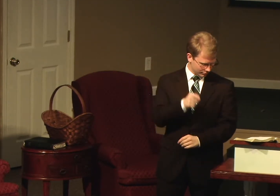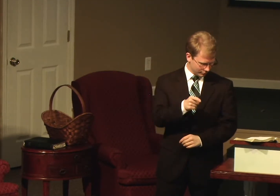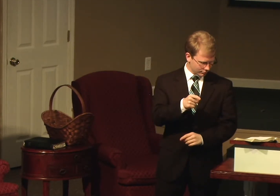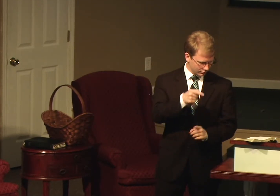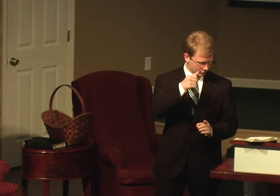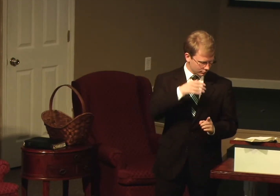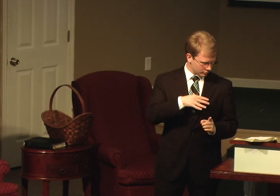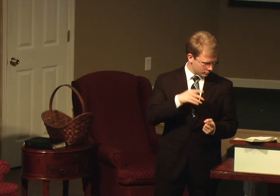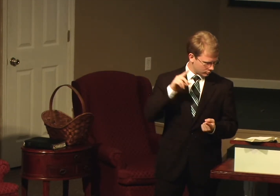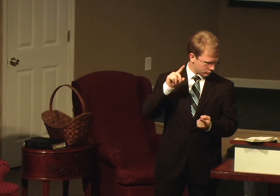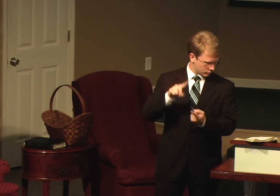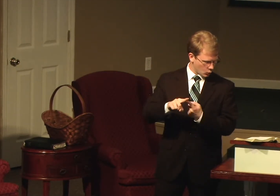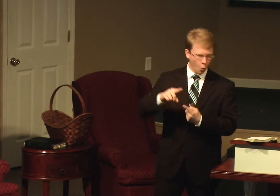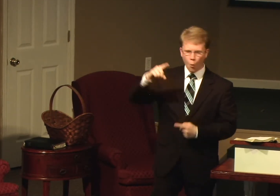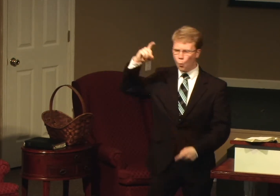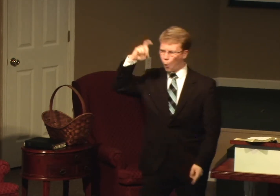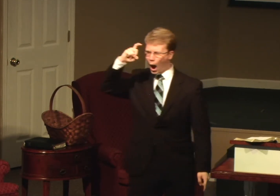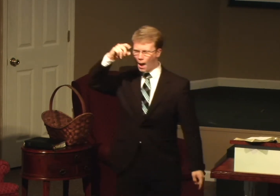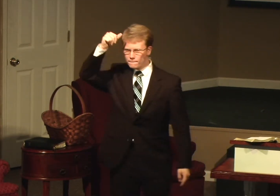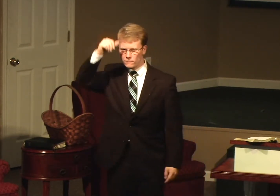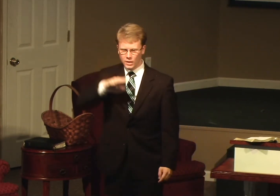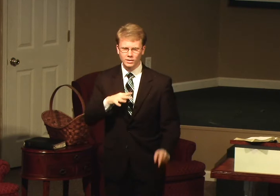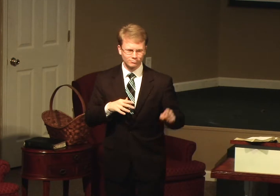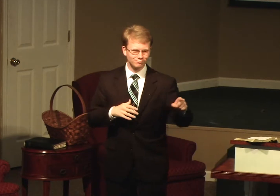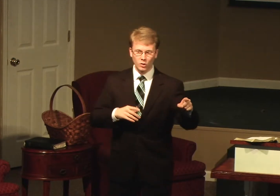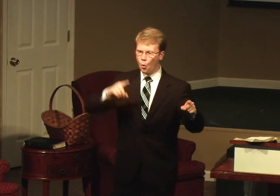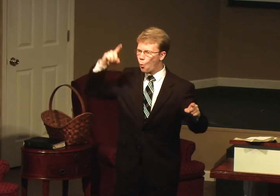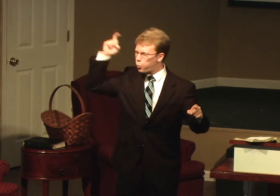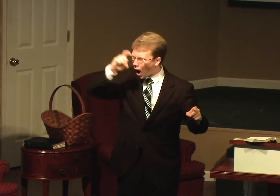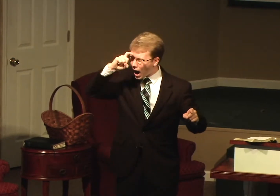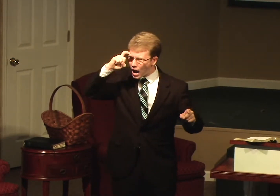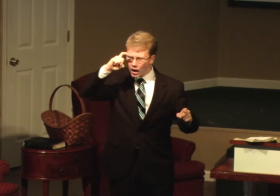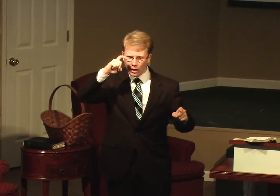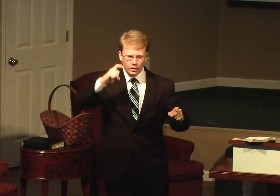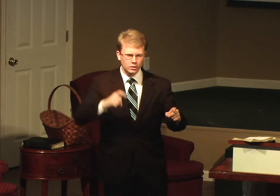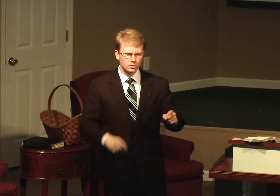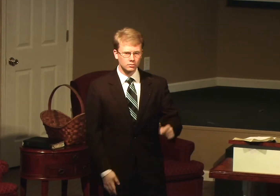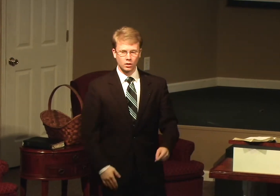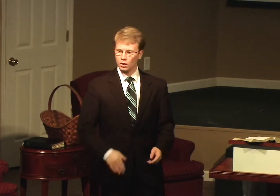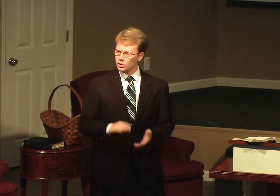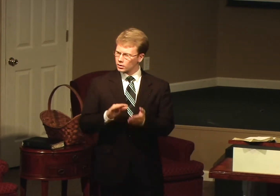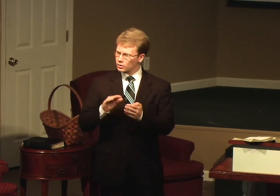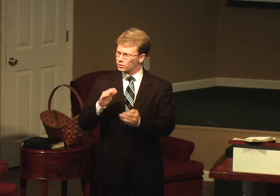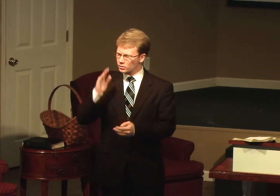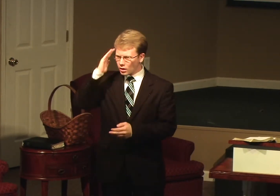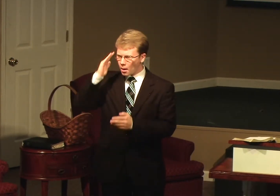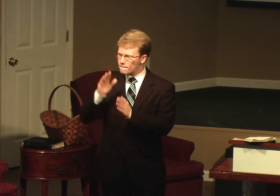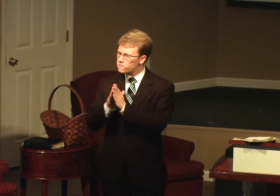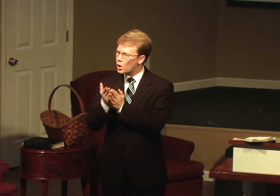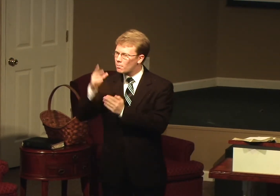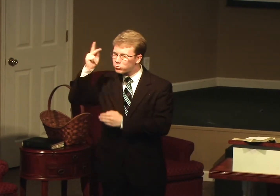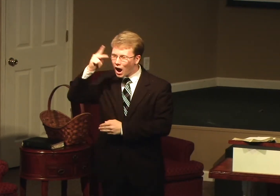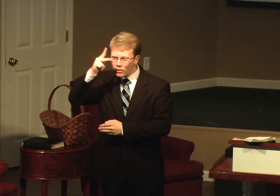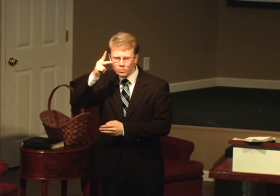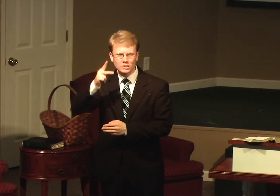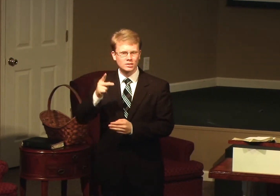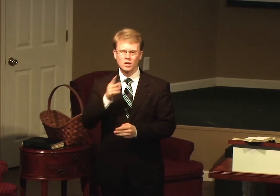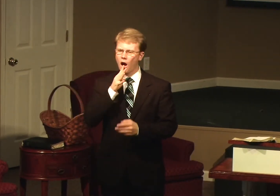would liken him unto a wise man. A wise man. The book